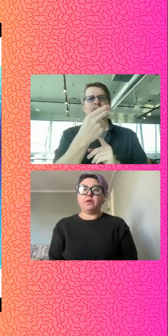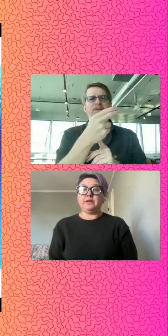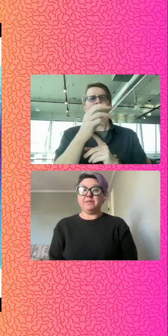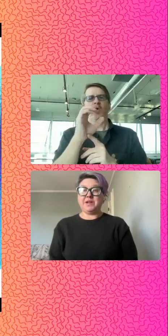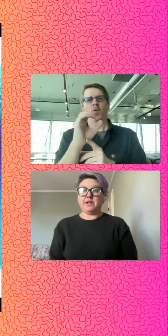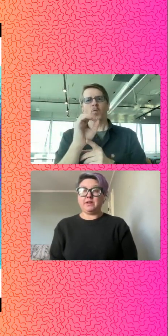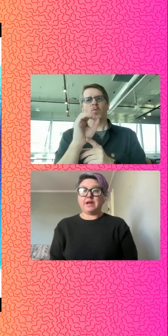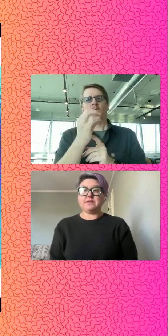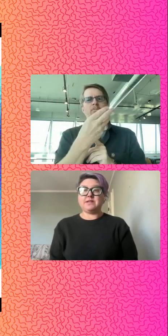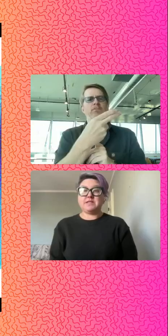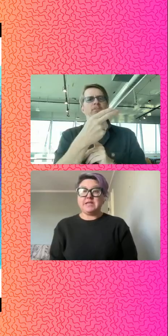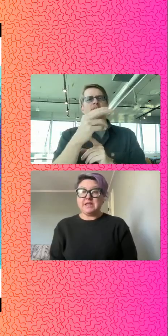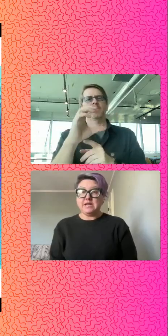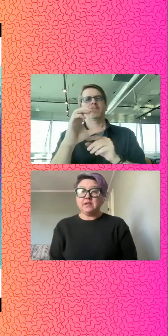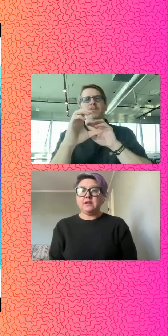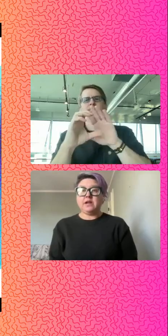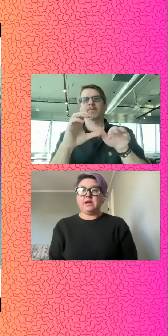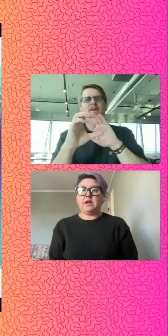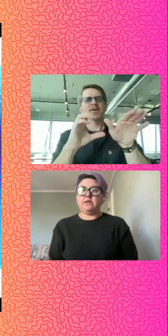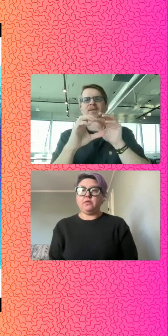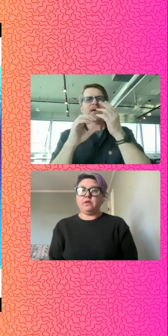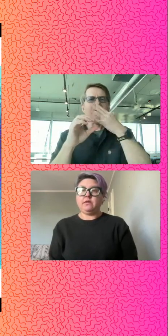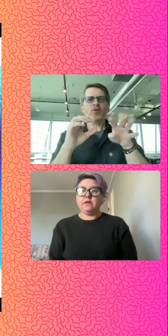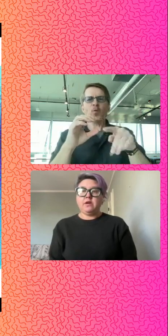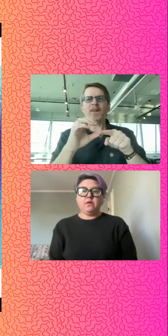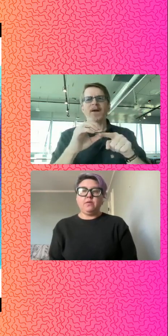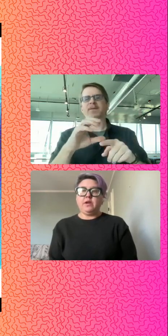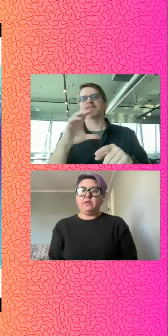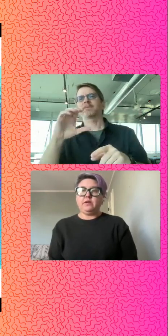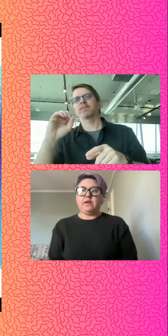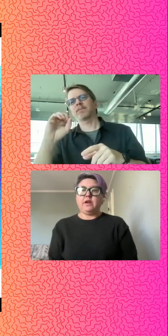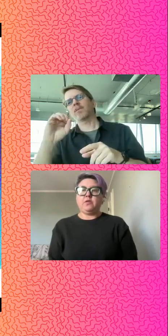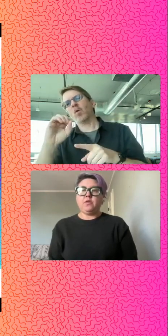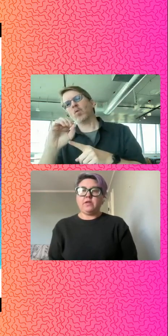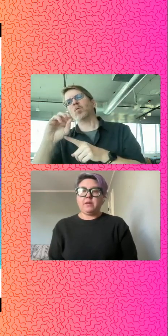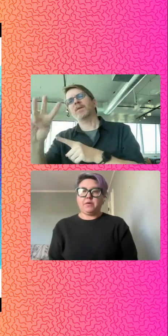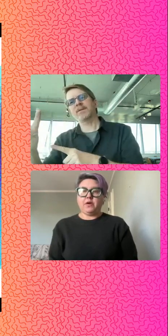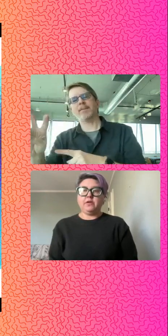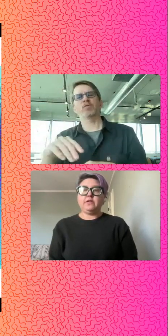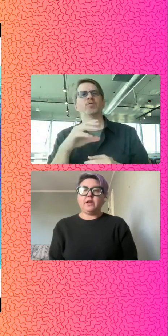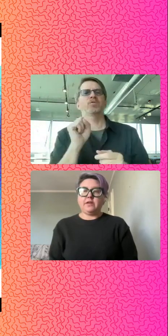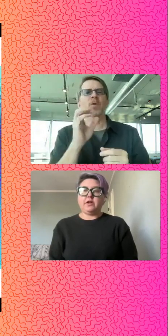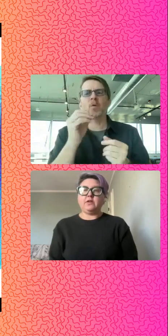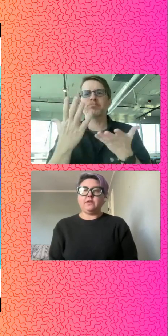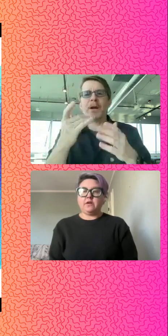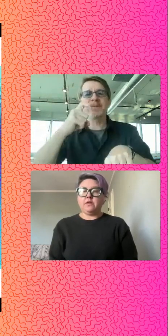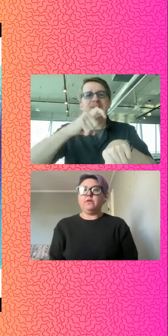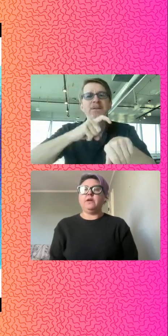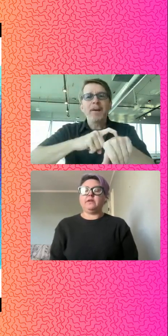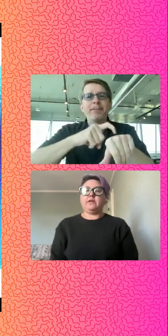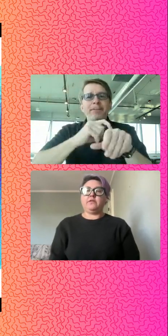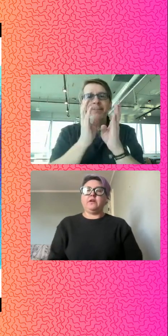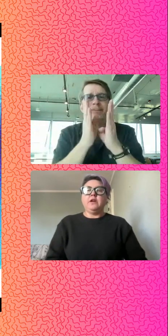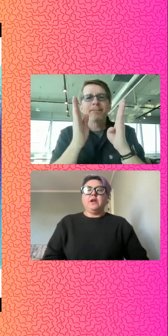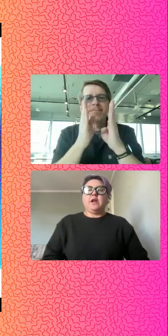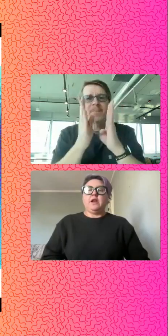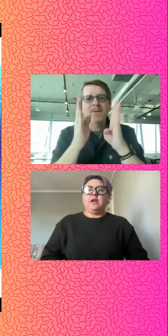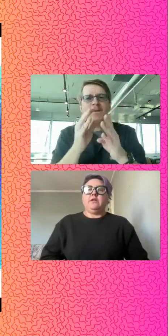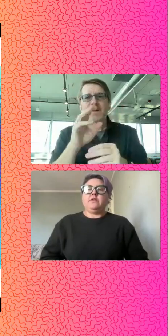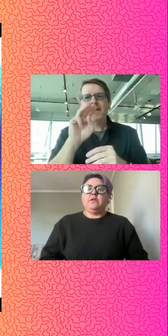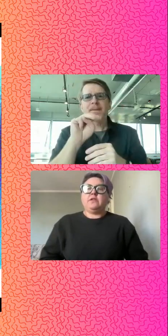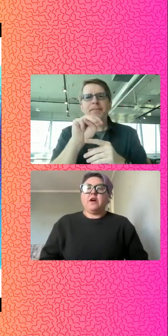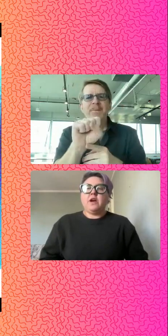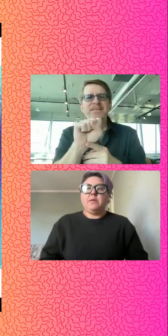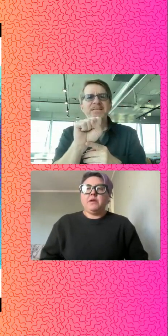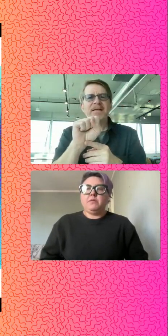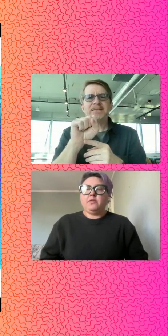noise and how to eliminate that C, aka the noise. We say ignore that part and then get to the O, etc.